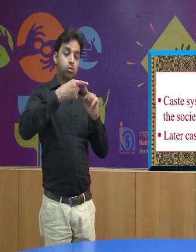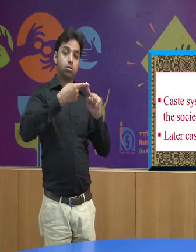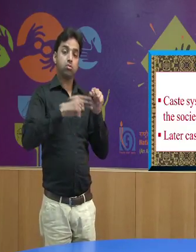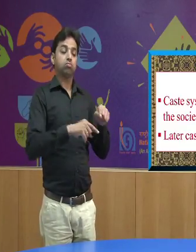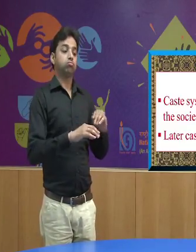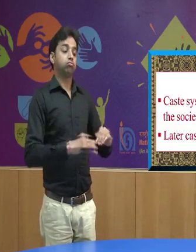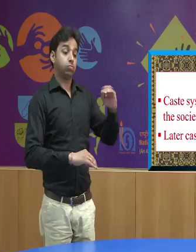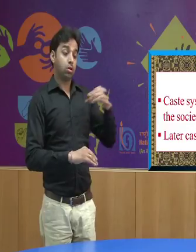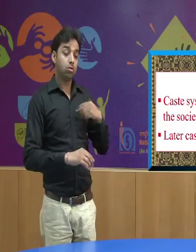in the society.